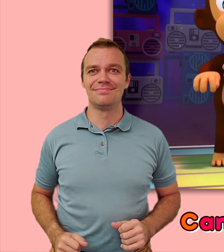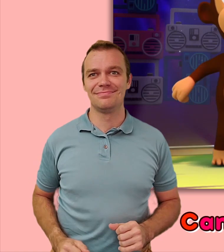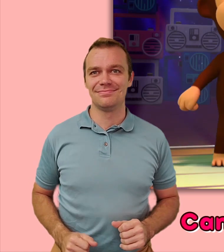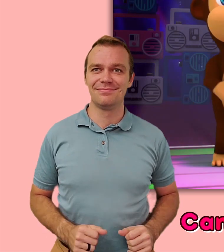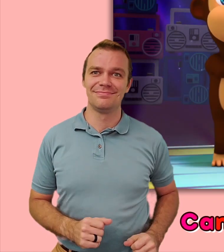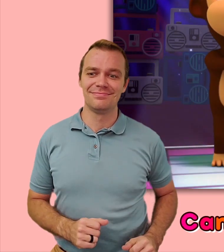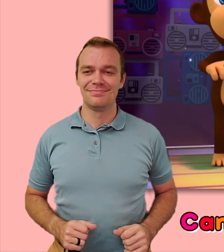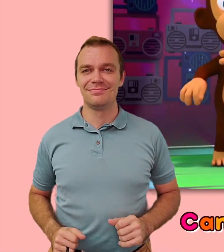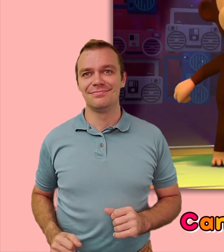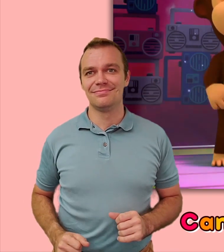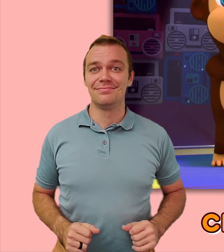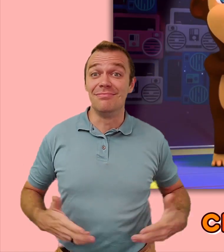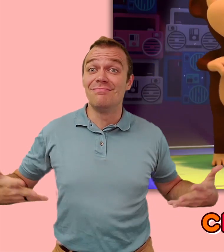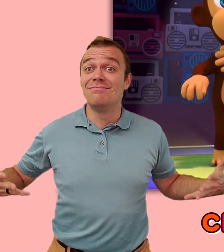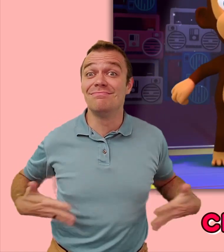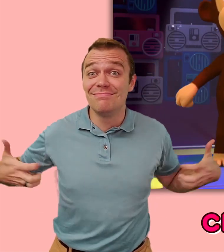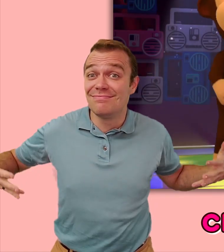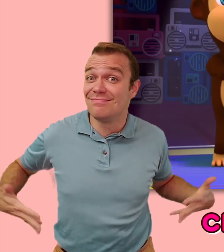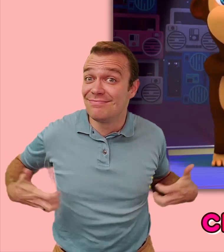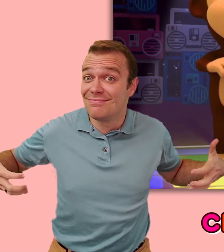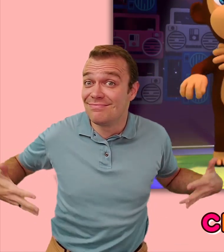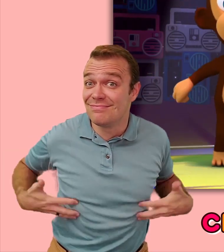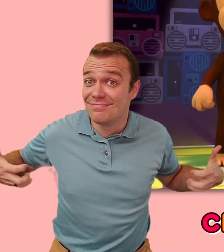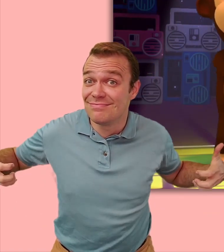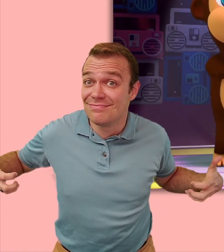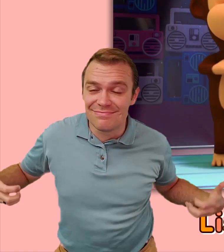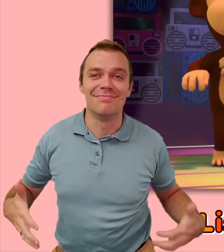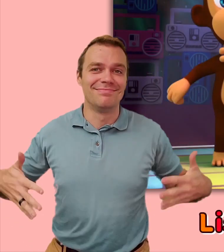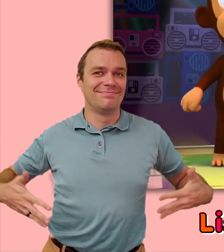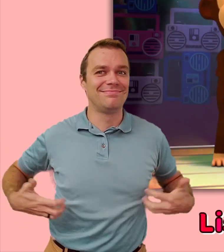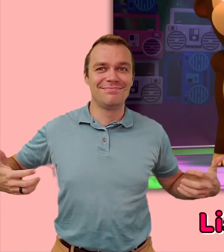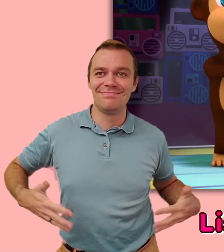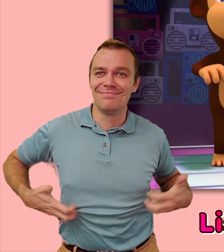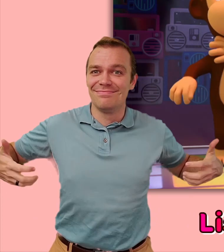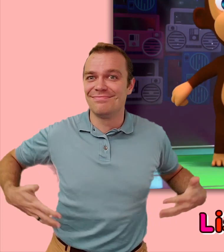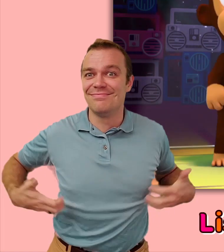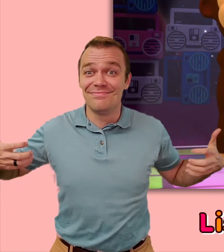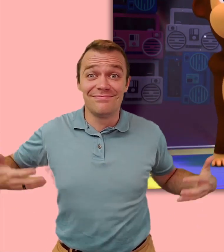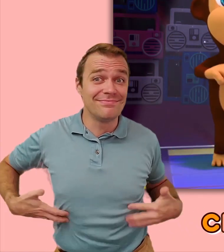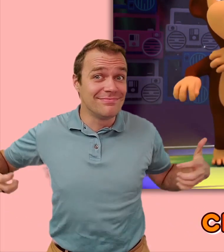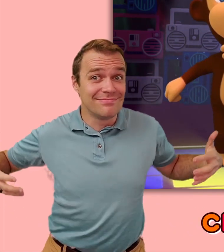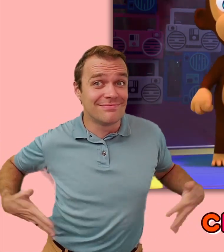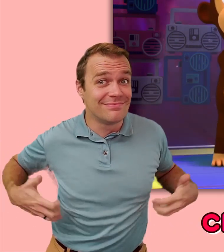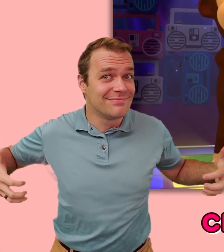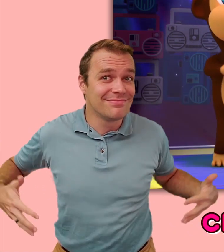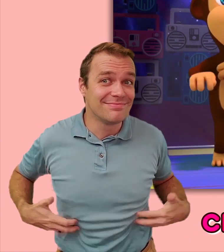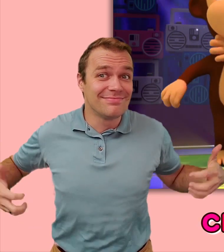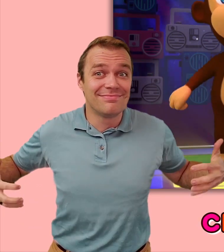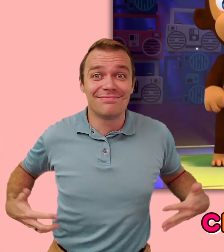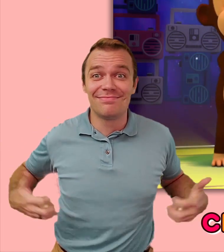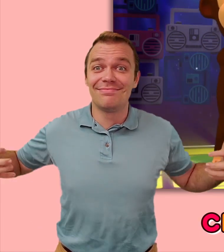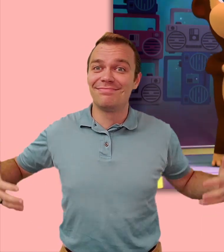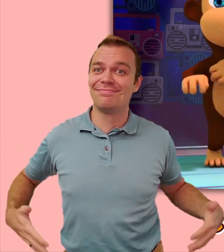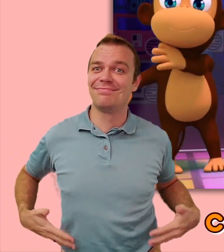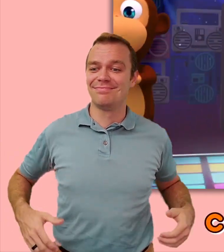Can you hear the monkeys go chatter chatter chatter? Listen to the monkeys go chatter chatter